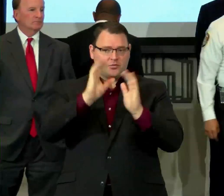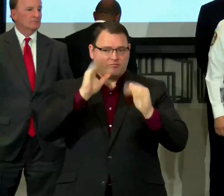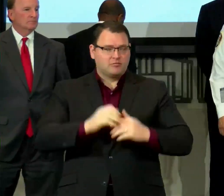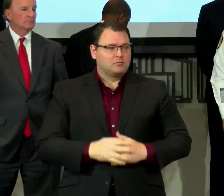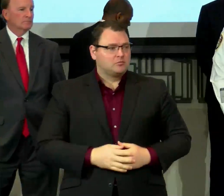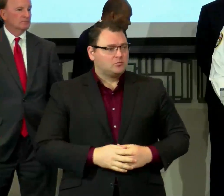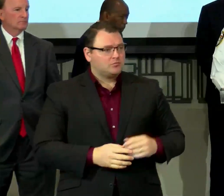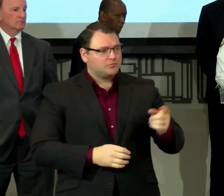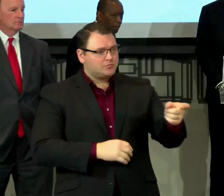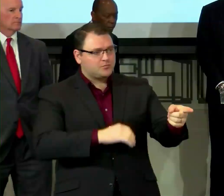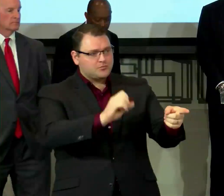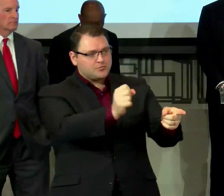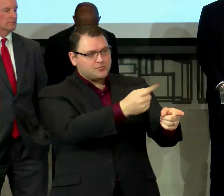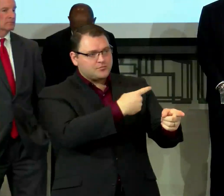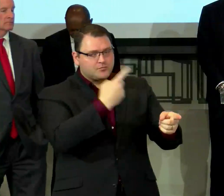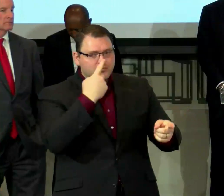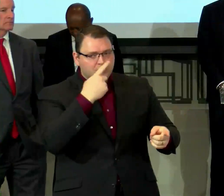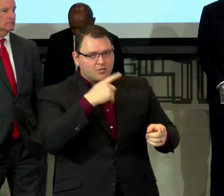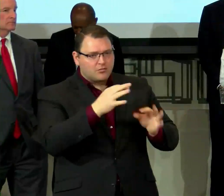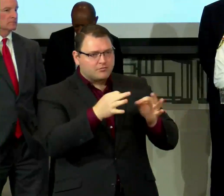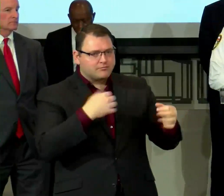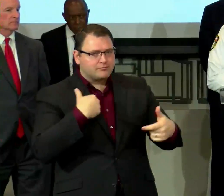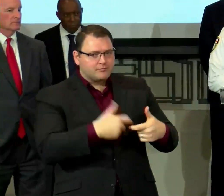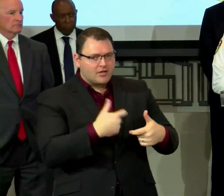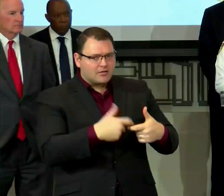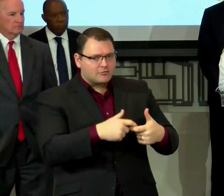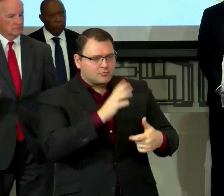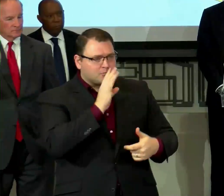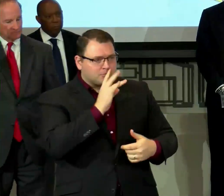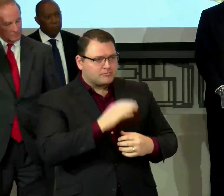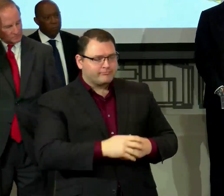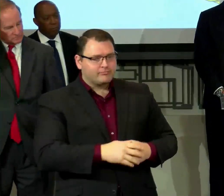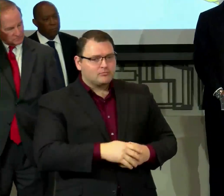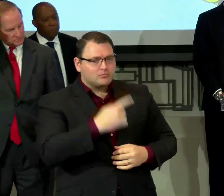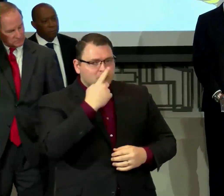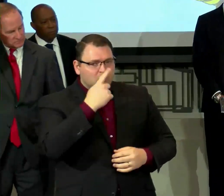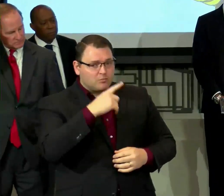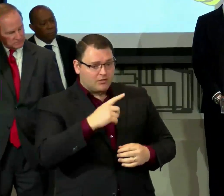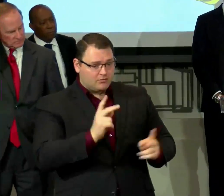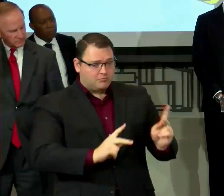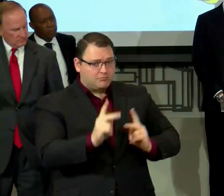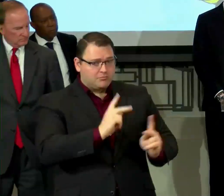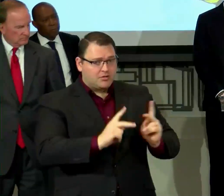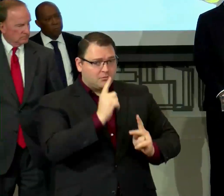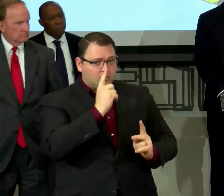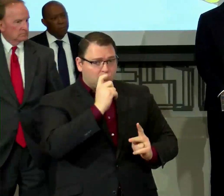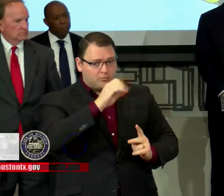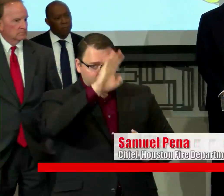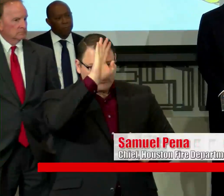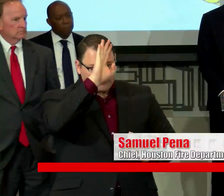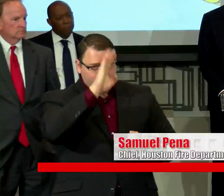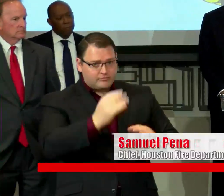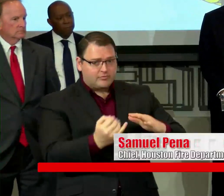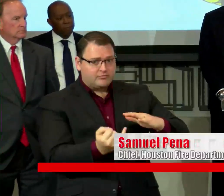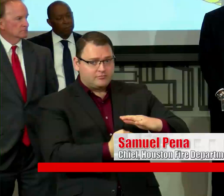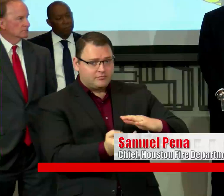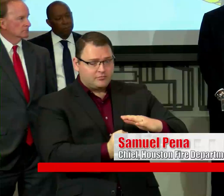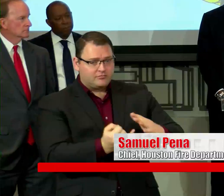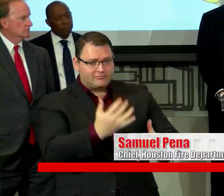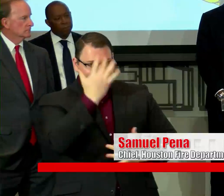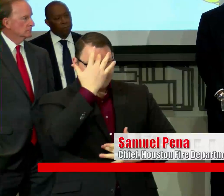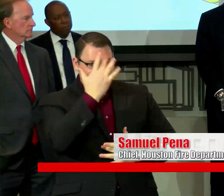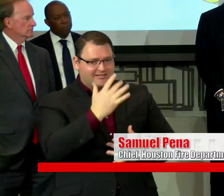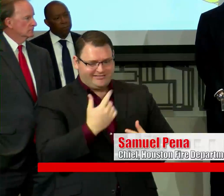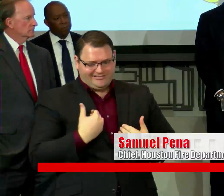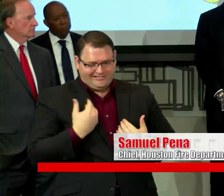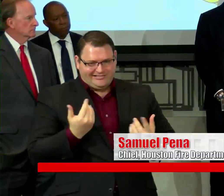Peña, si me podría decir sobre el número de bomberos en cuarentena e infectados aumentó ayer, ¿no? Bastante.